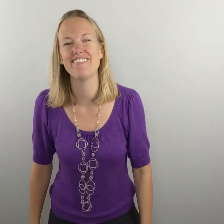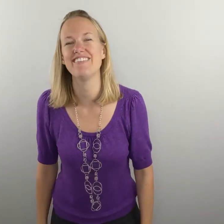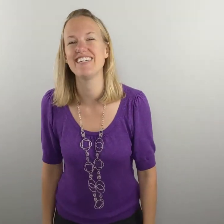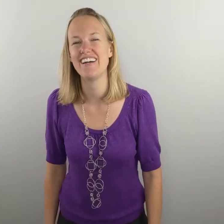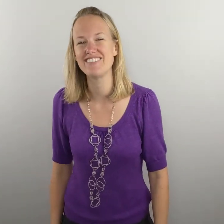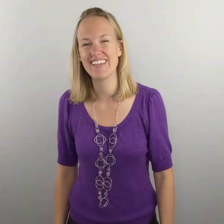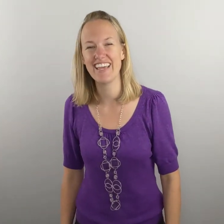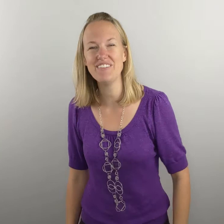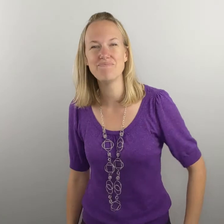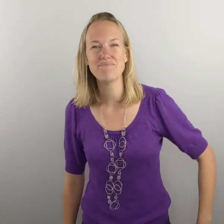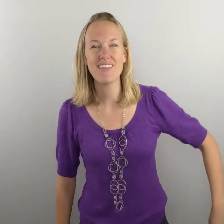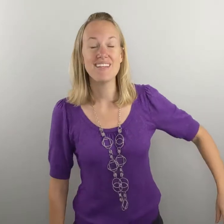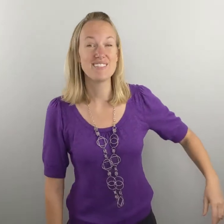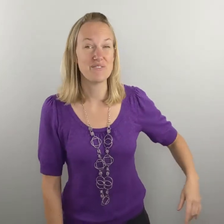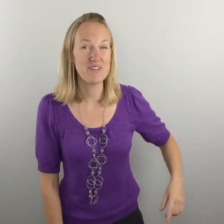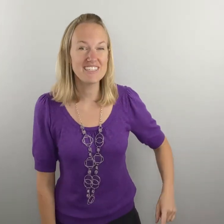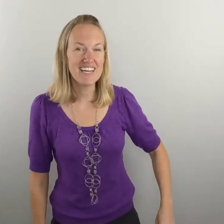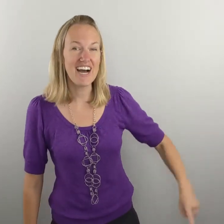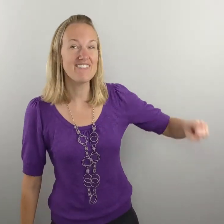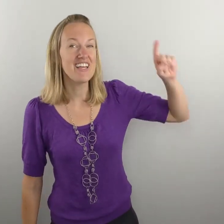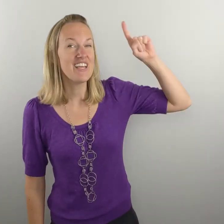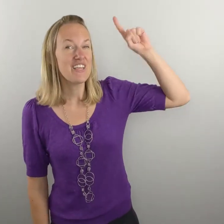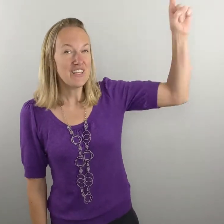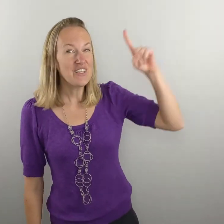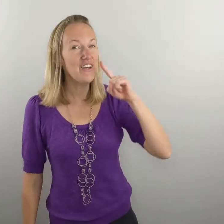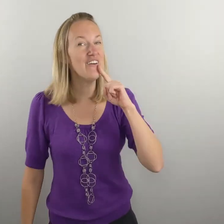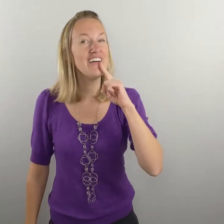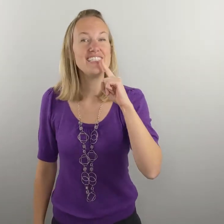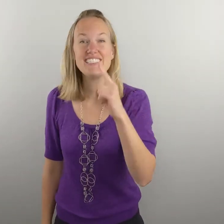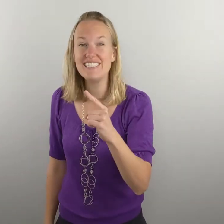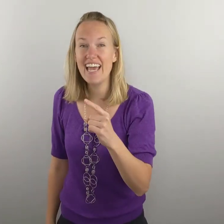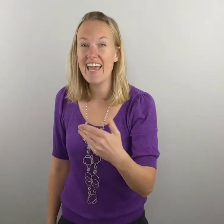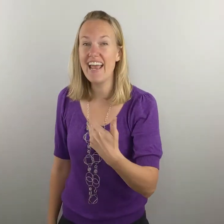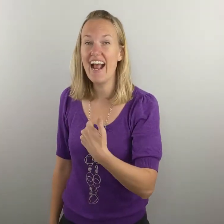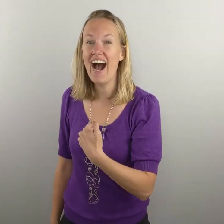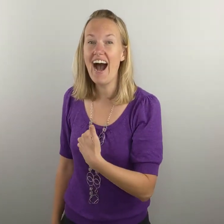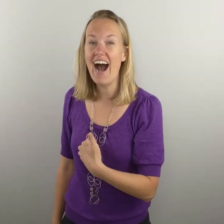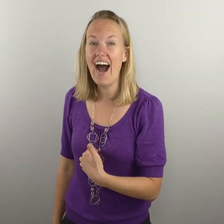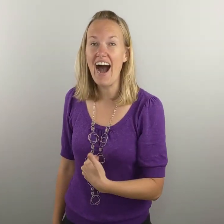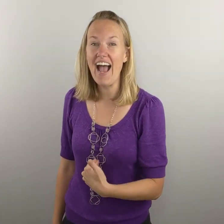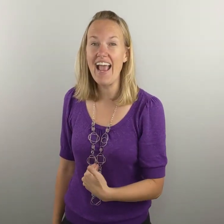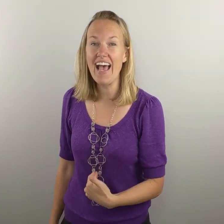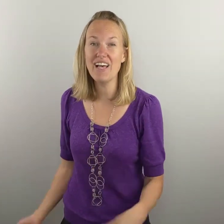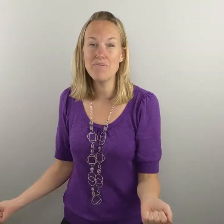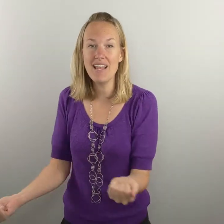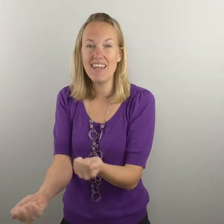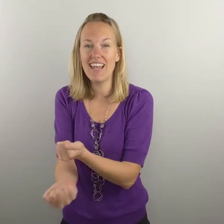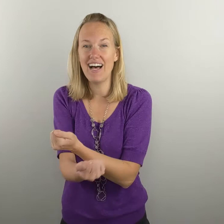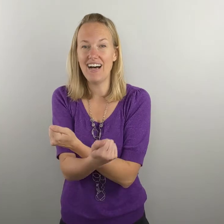few times, okay? So from the top, you say I am